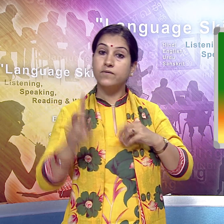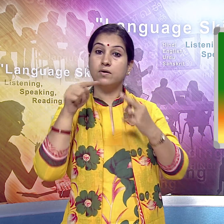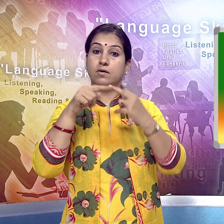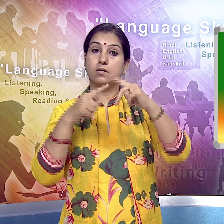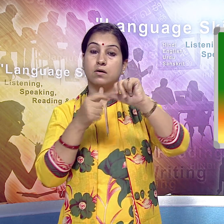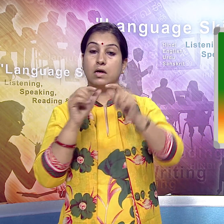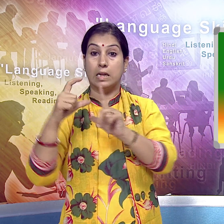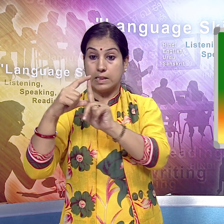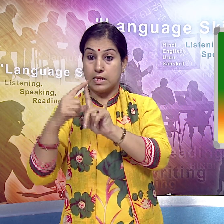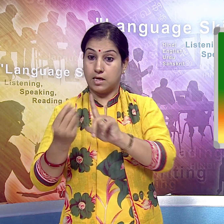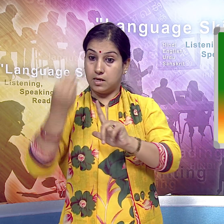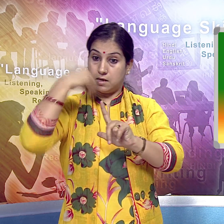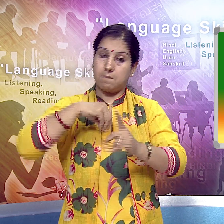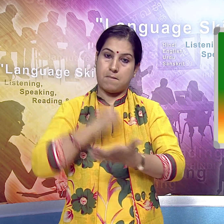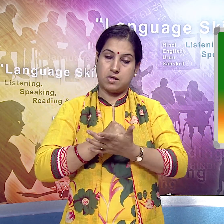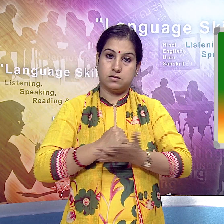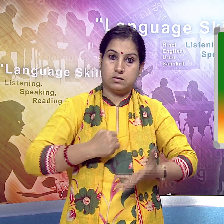which you have learned.